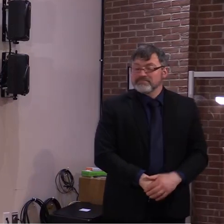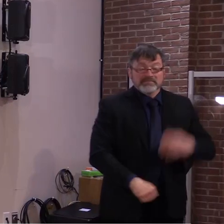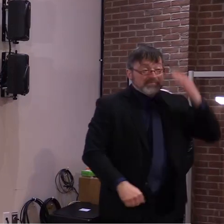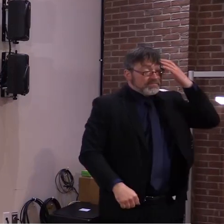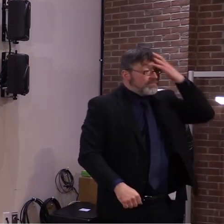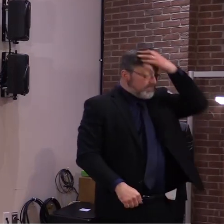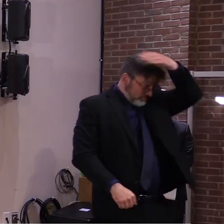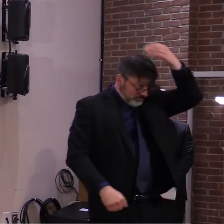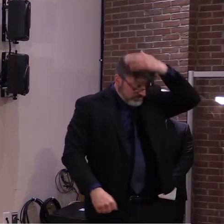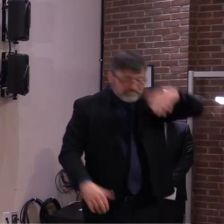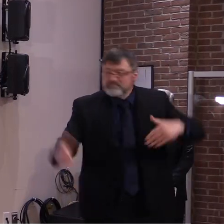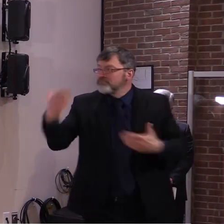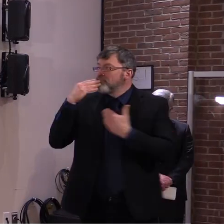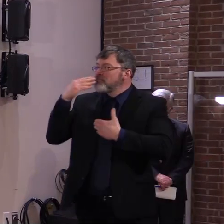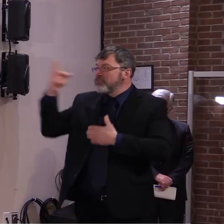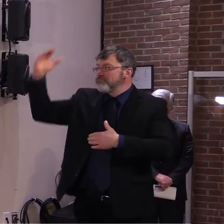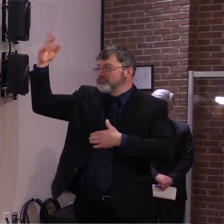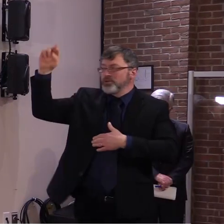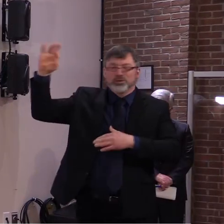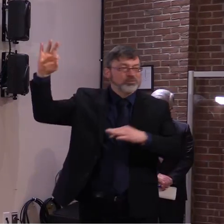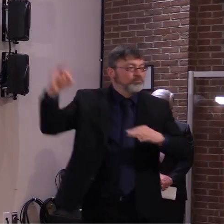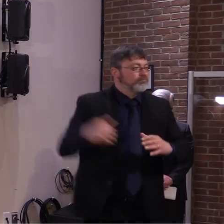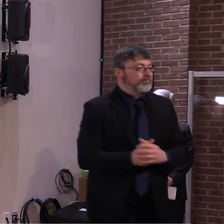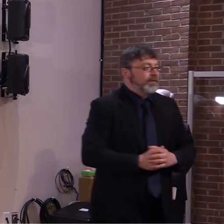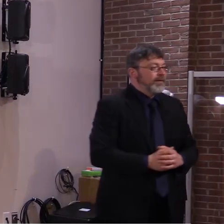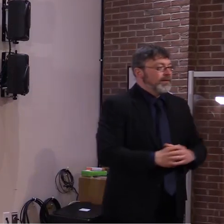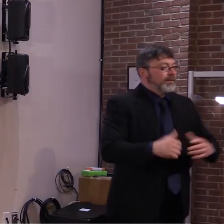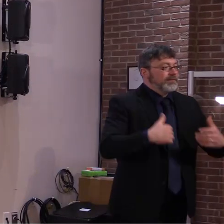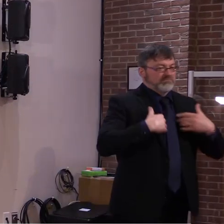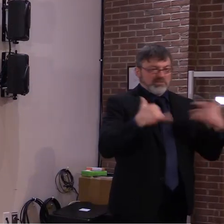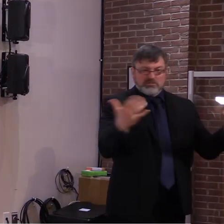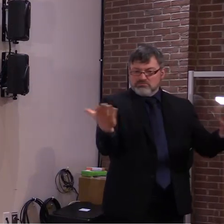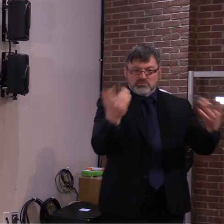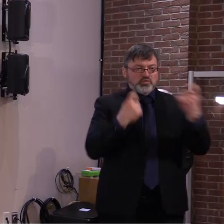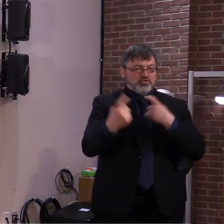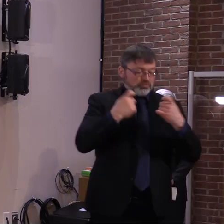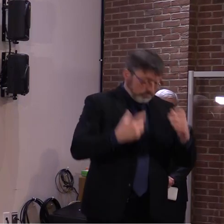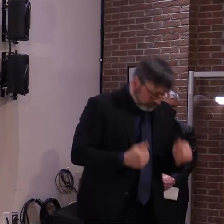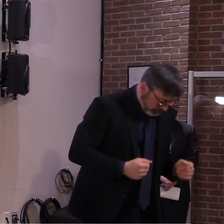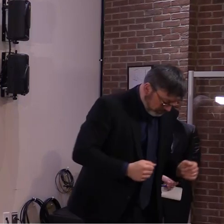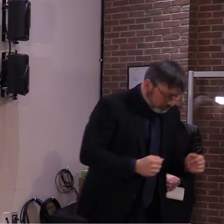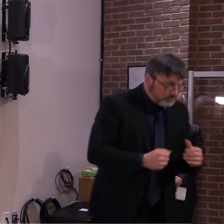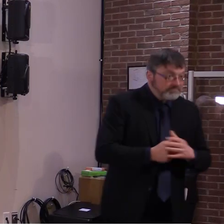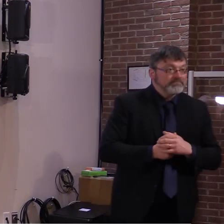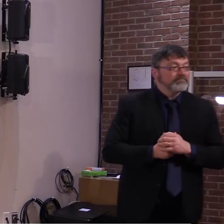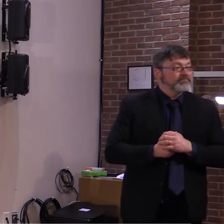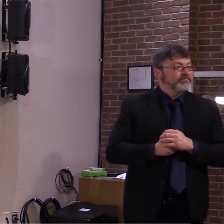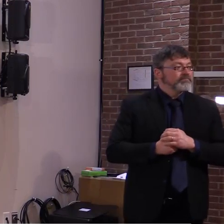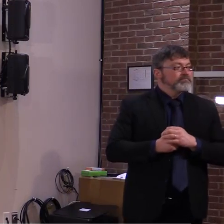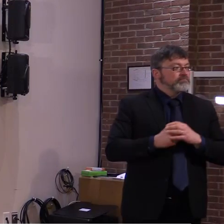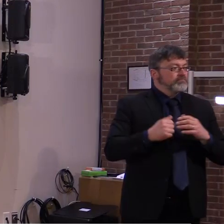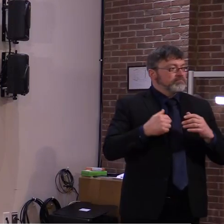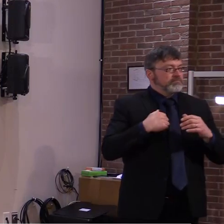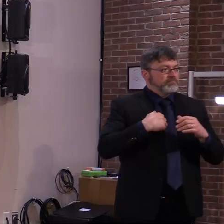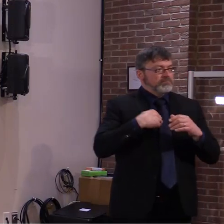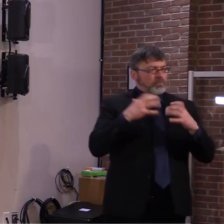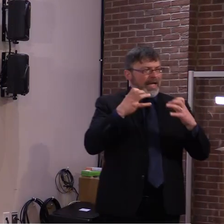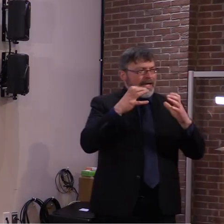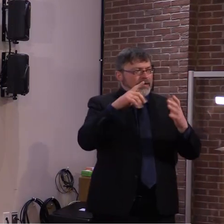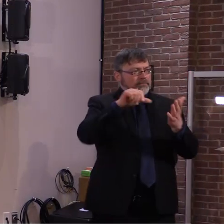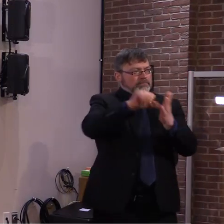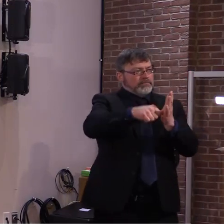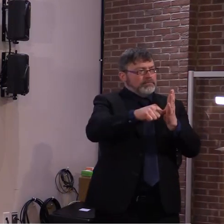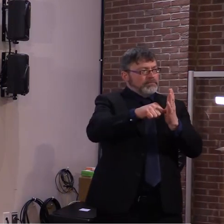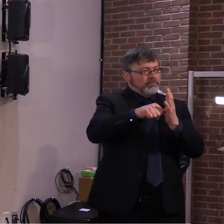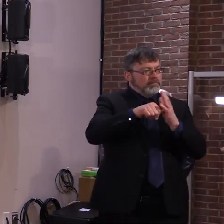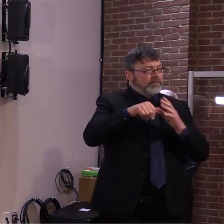Thank you, Dr. Levine. Well, now it open it up to questions. All right, a couple of quick notes. Commissioner Pichek has to